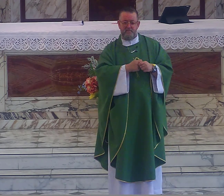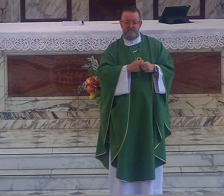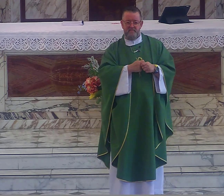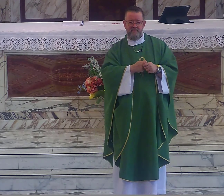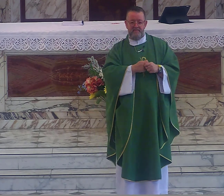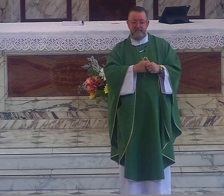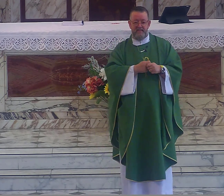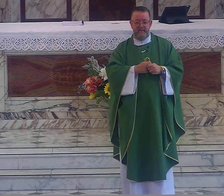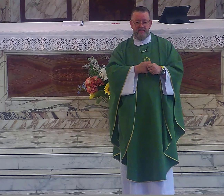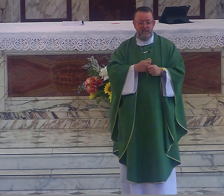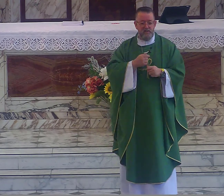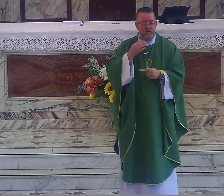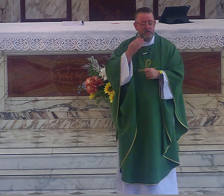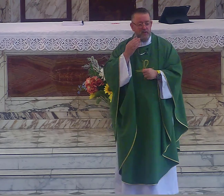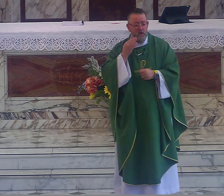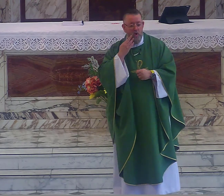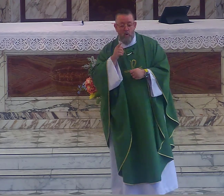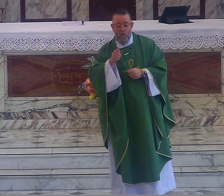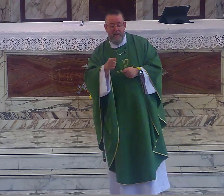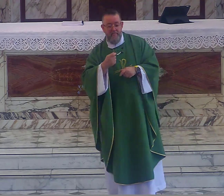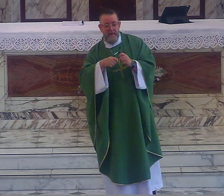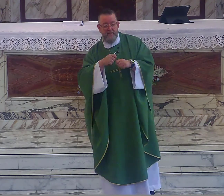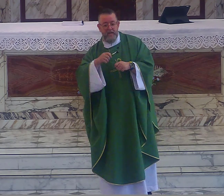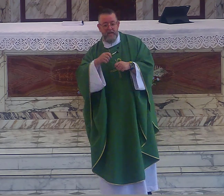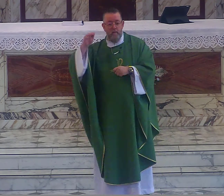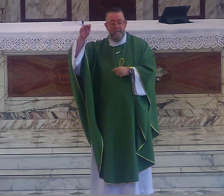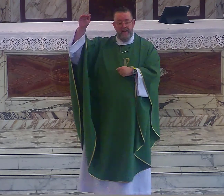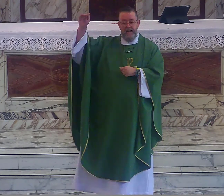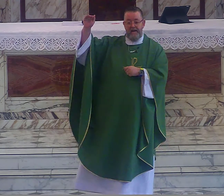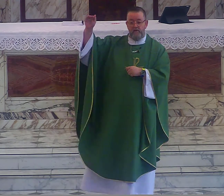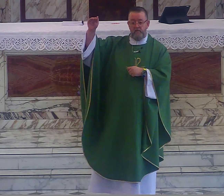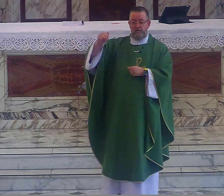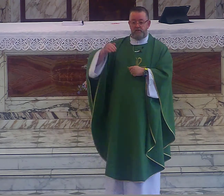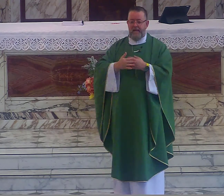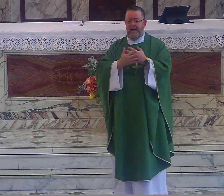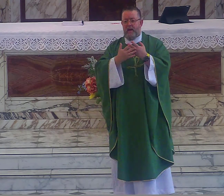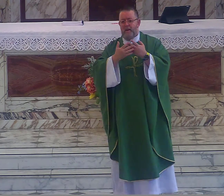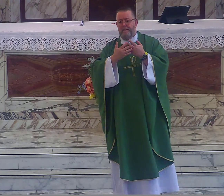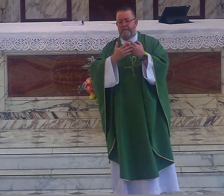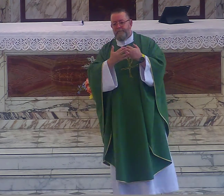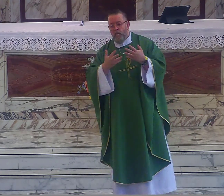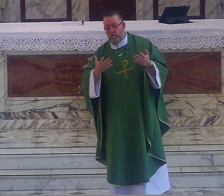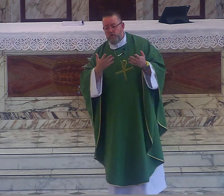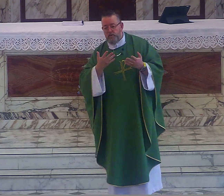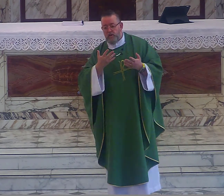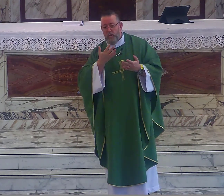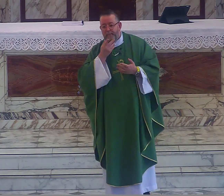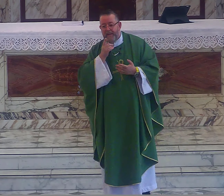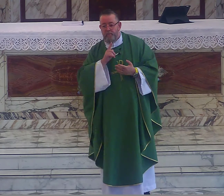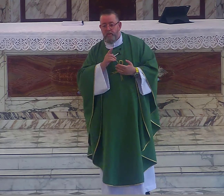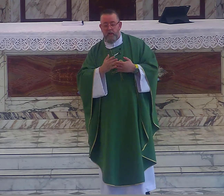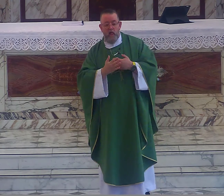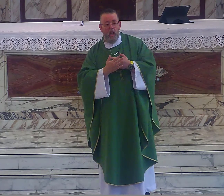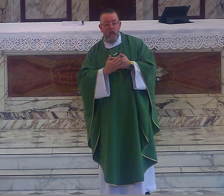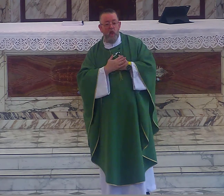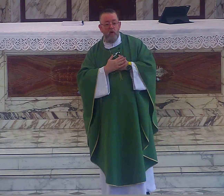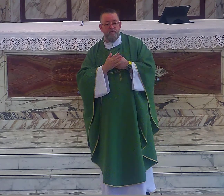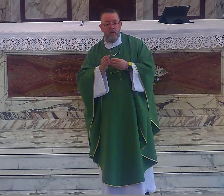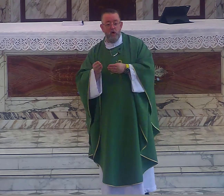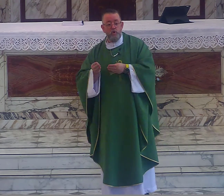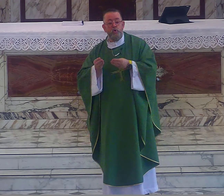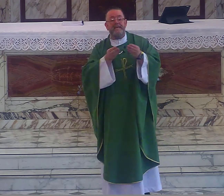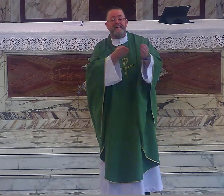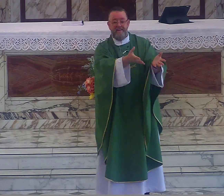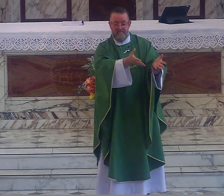changes. So that when they become adults, most people